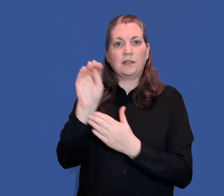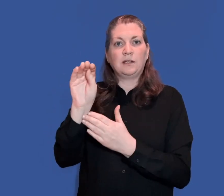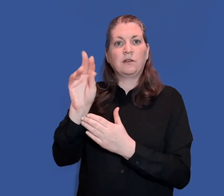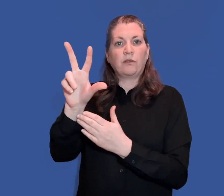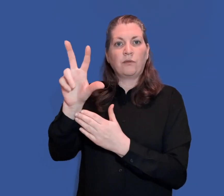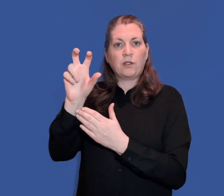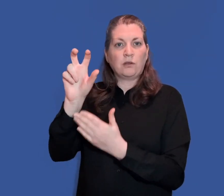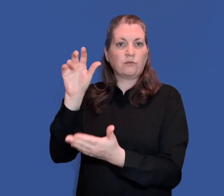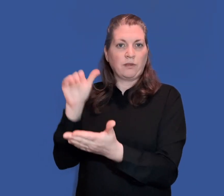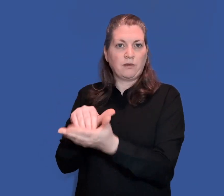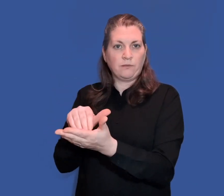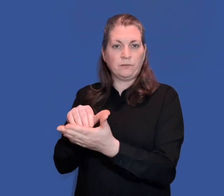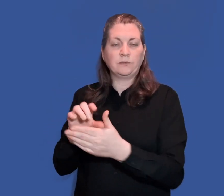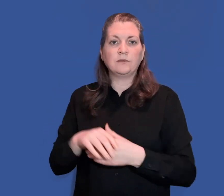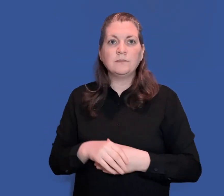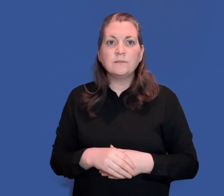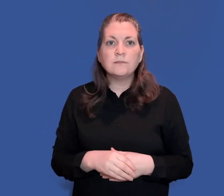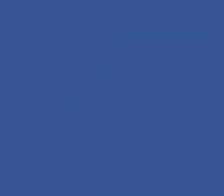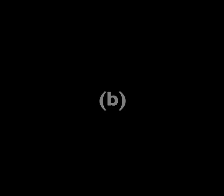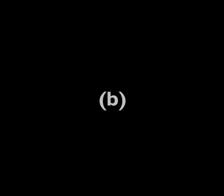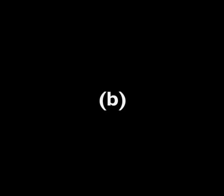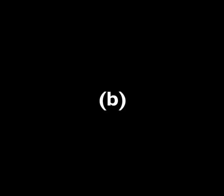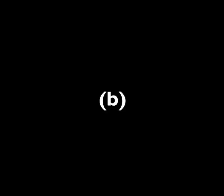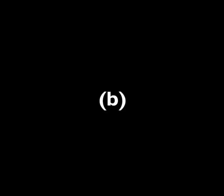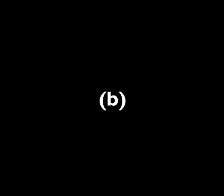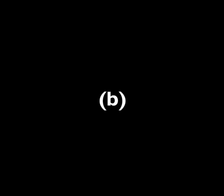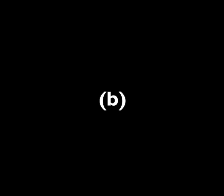which has a proposed budget of